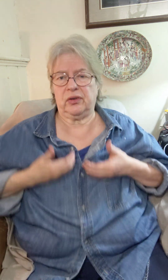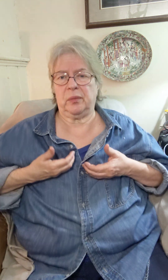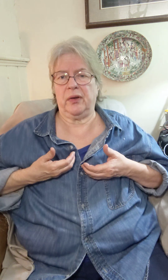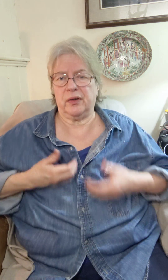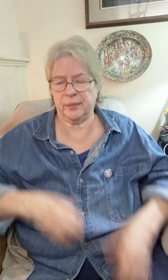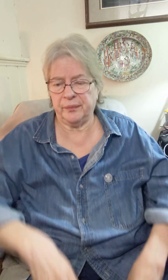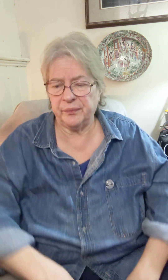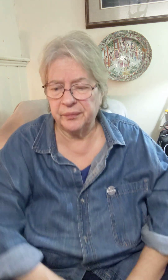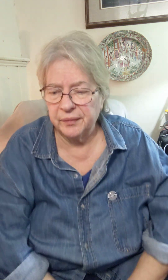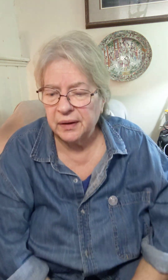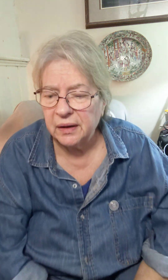some